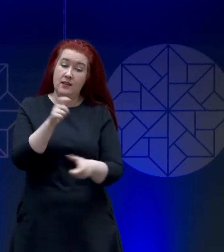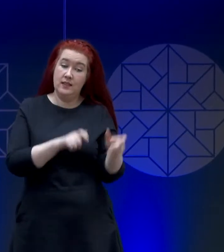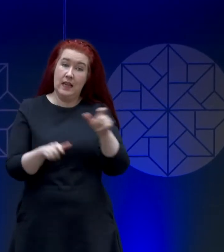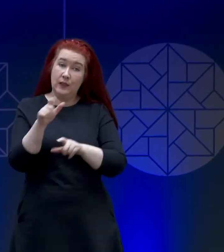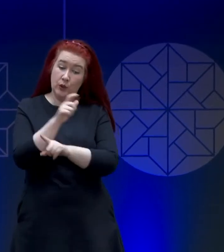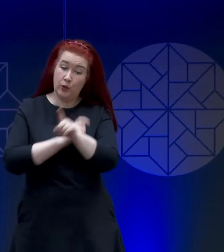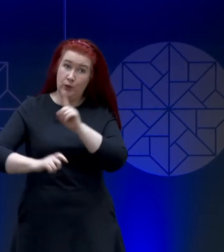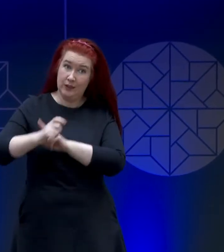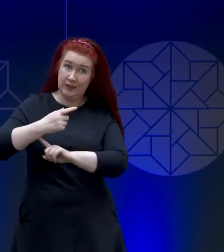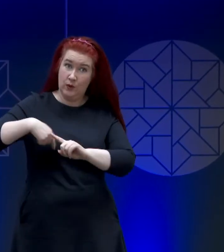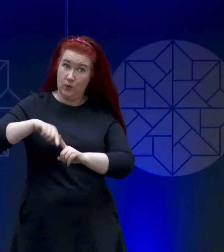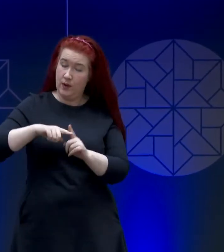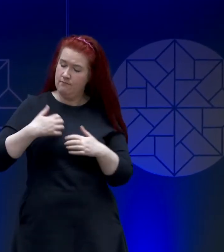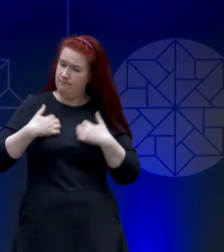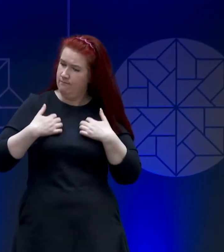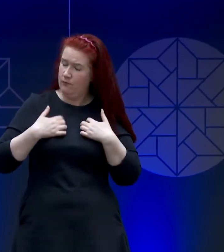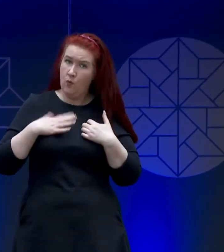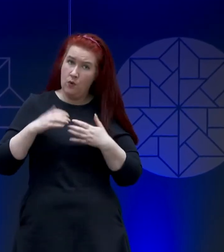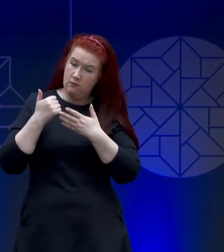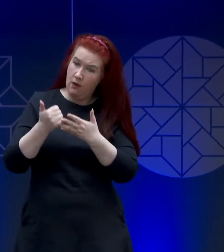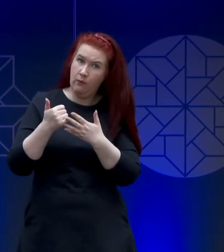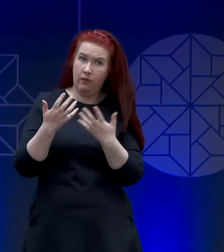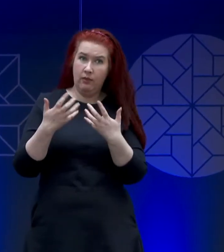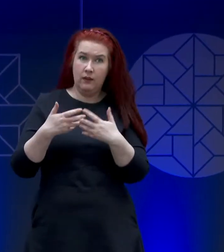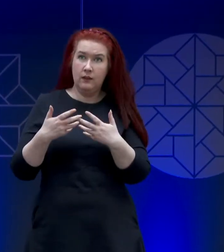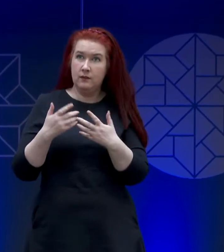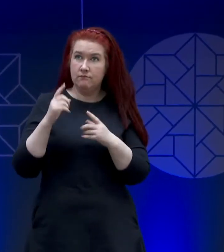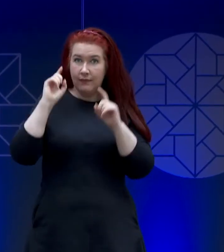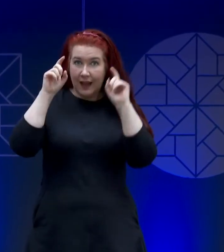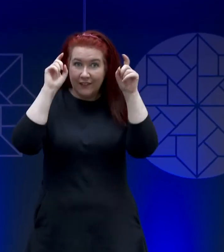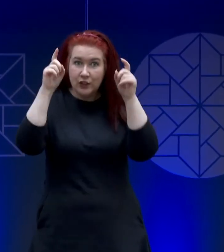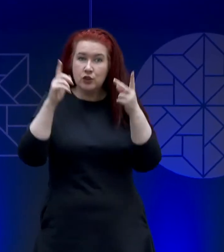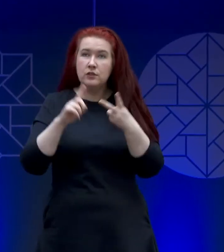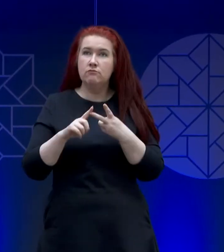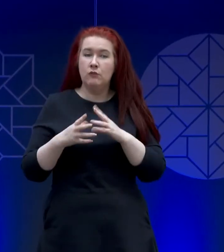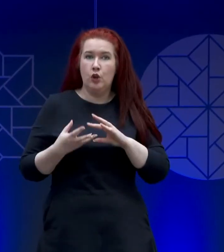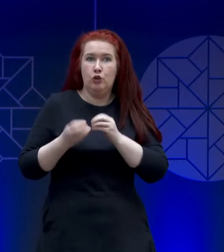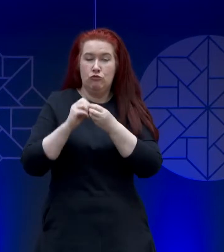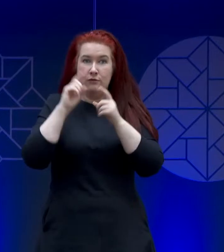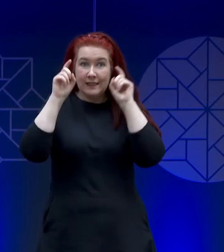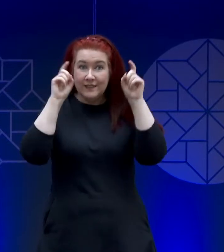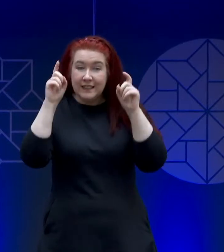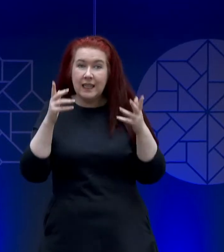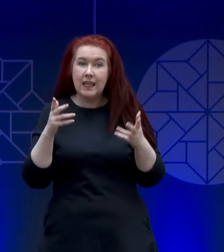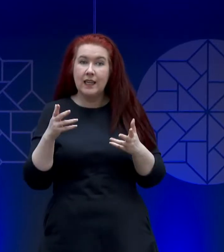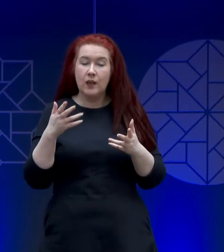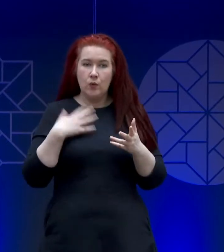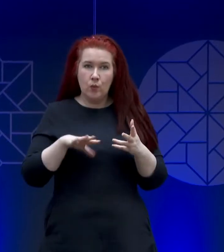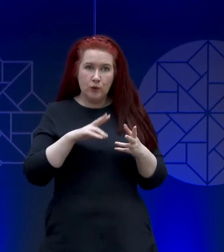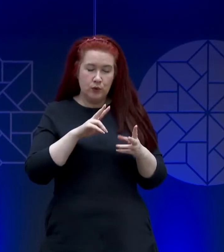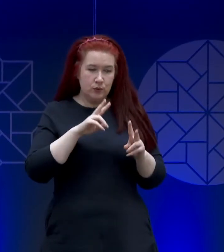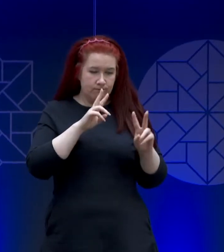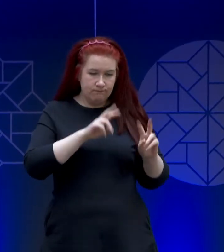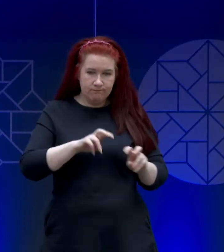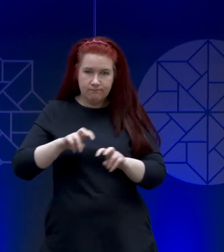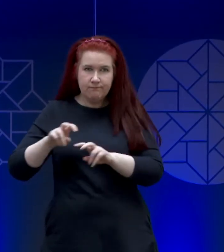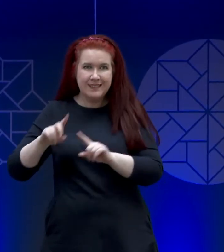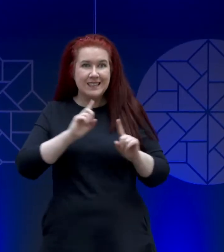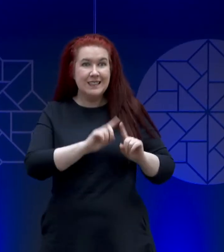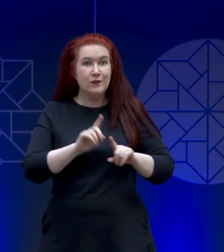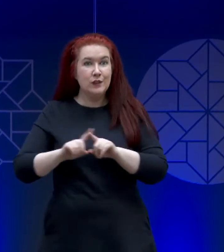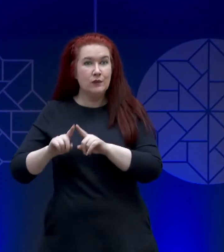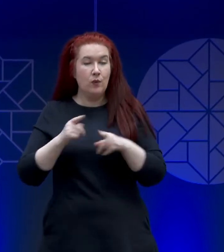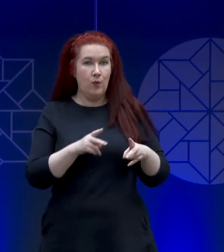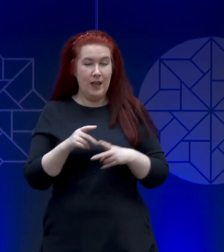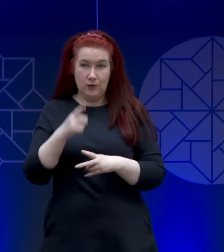really keen to help with innovation, creativity, and look at numbers of different ways of being able to help